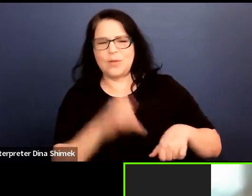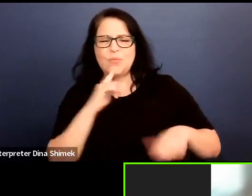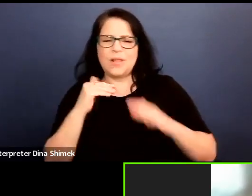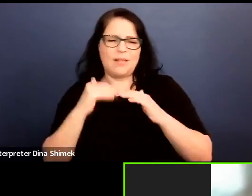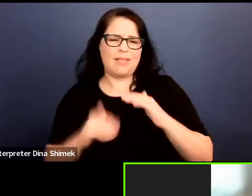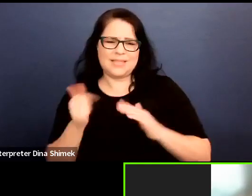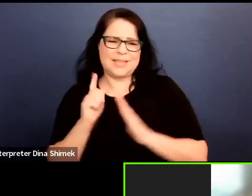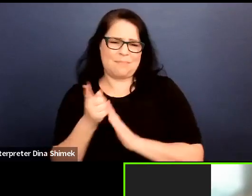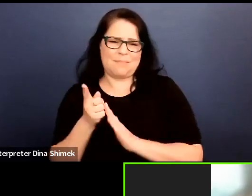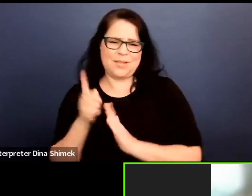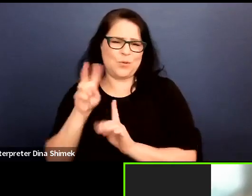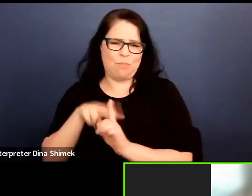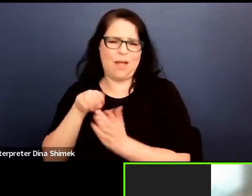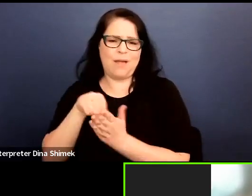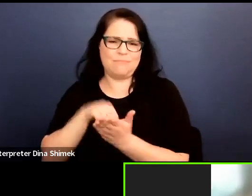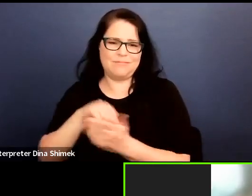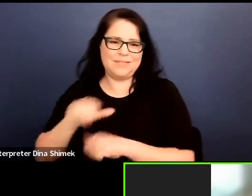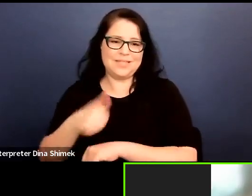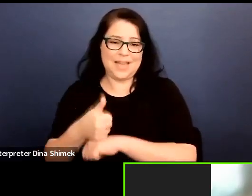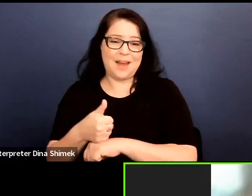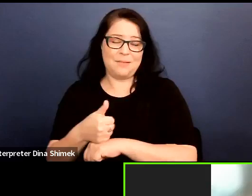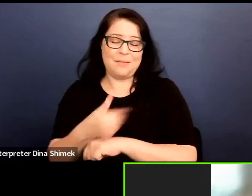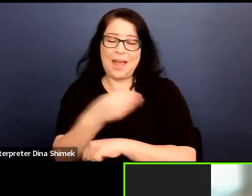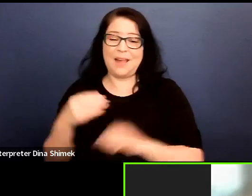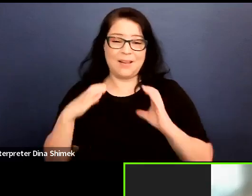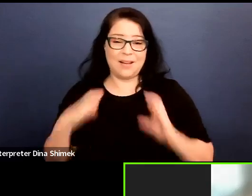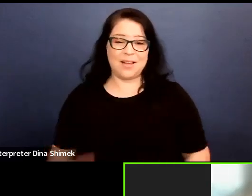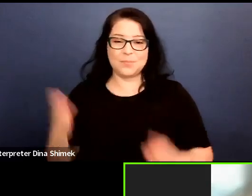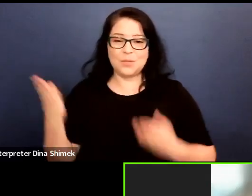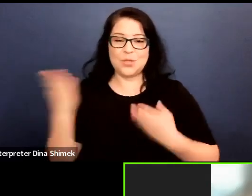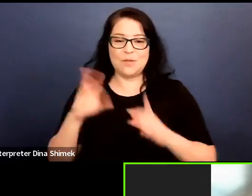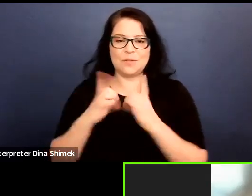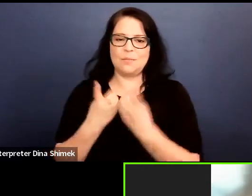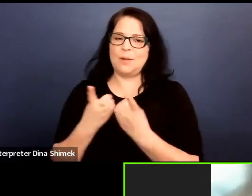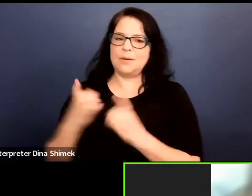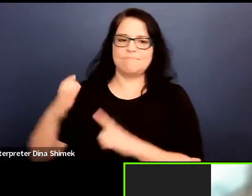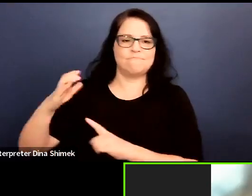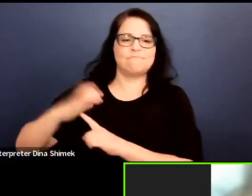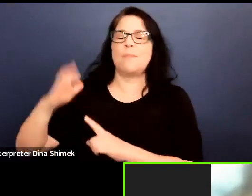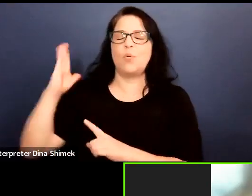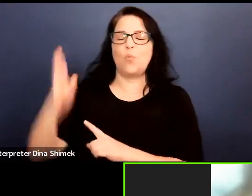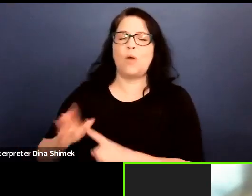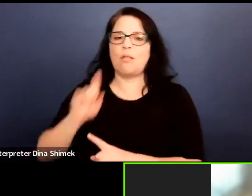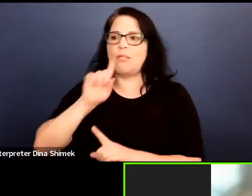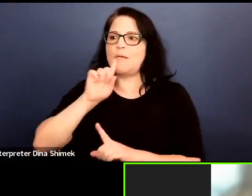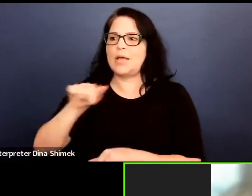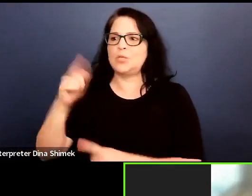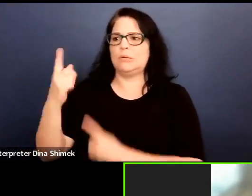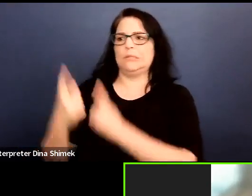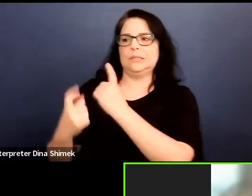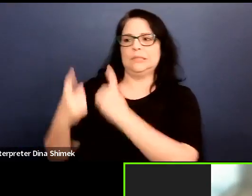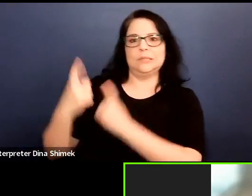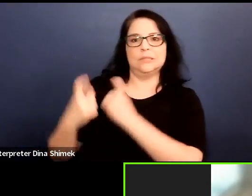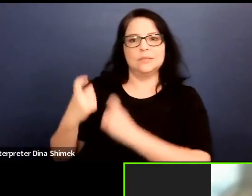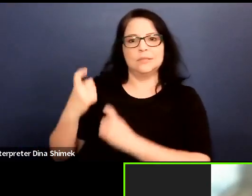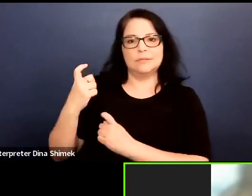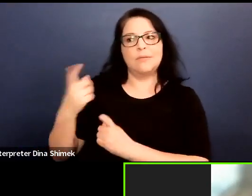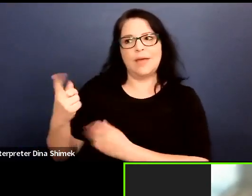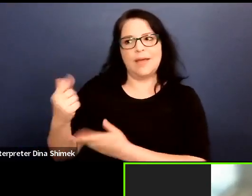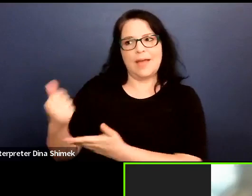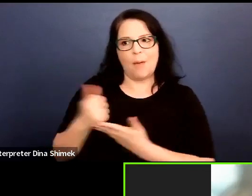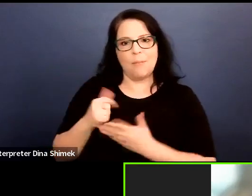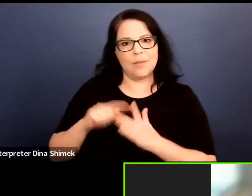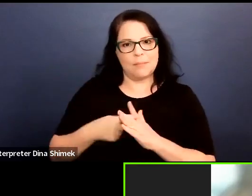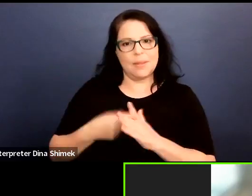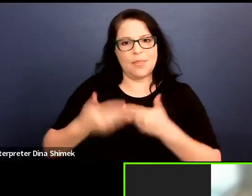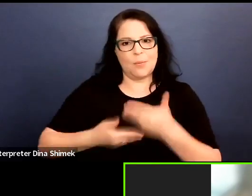set it up. And the customer service department is great. They will answer all your questions because they did that for me in the beginning. I